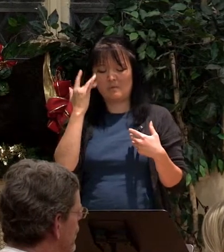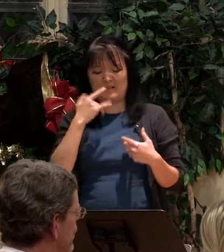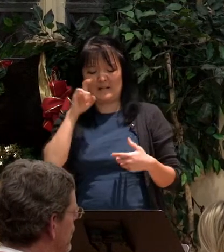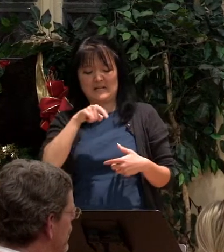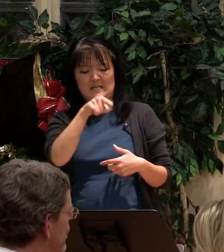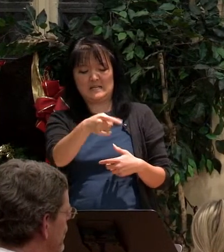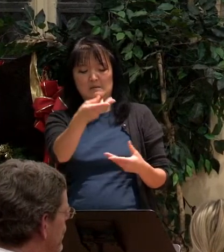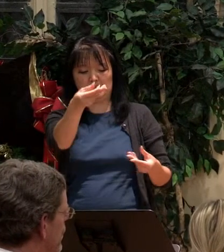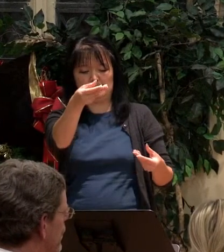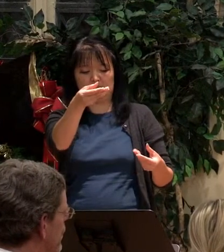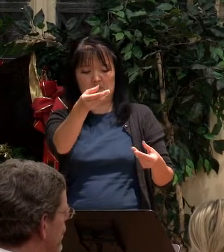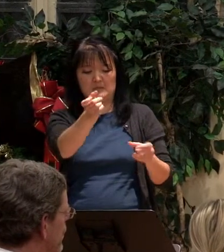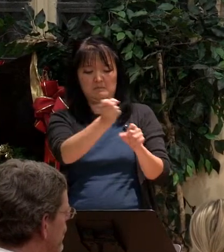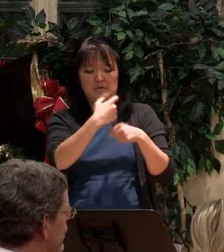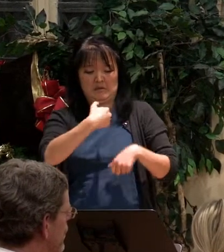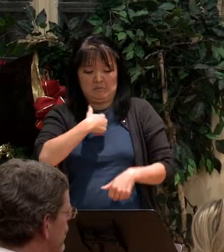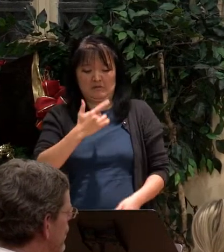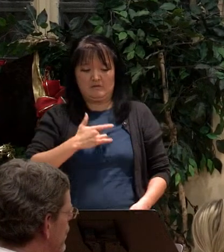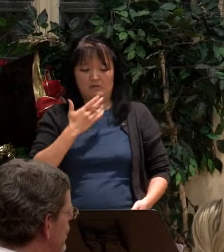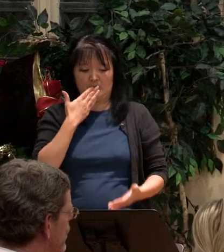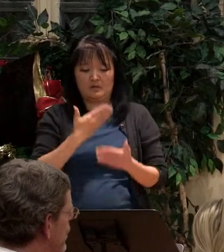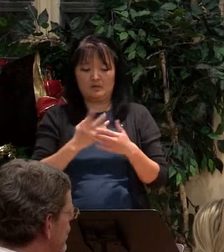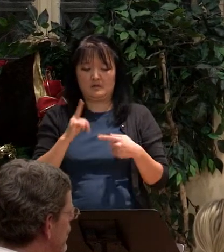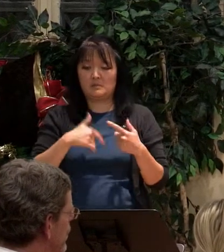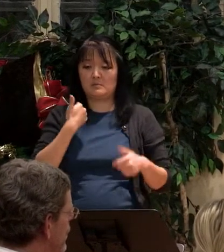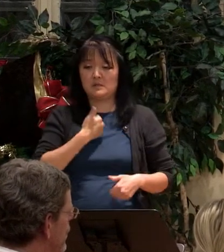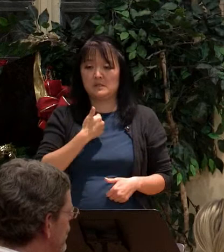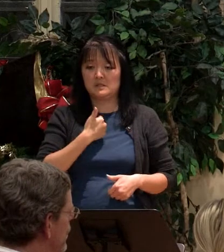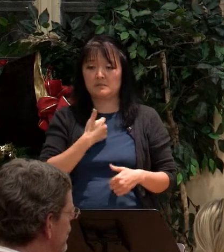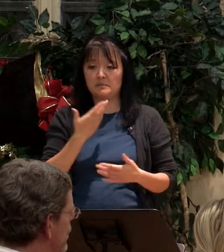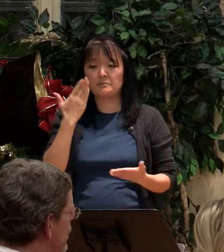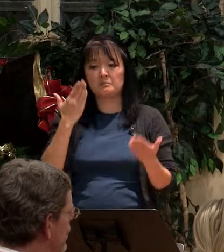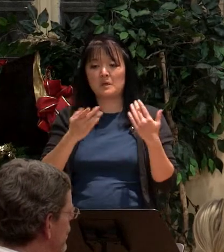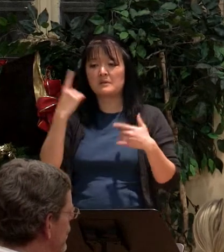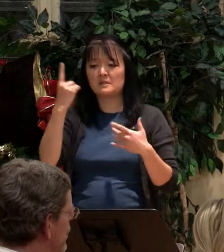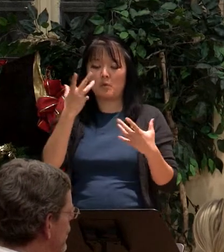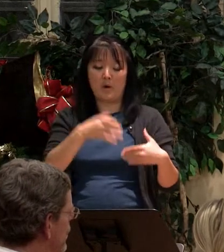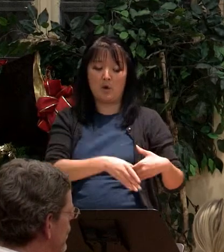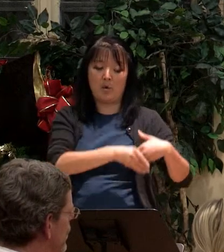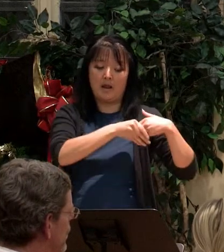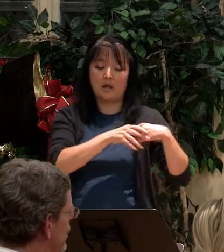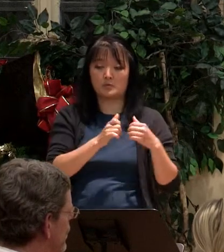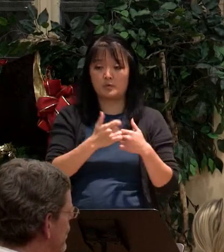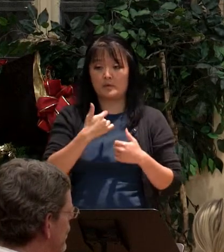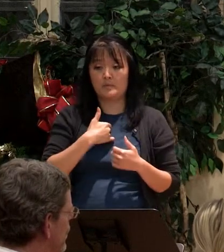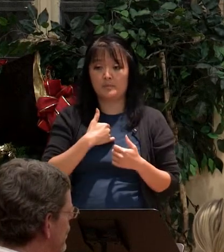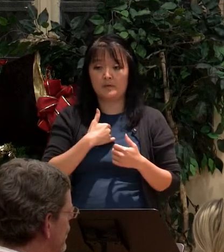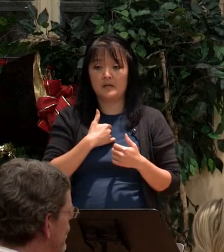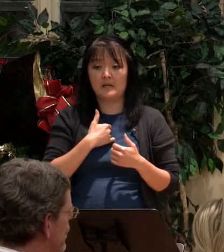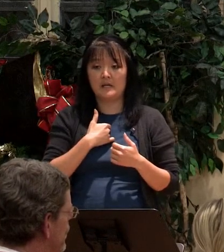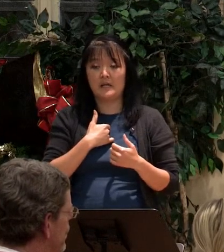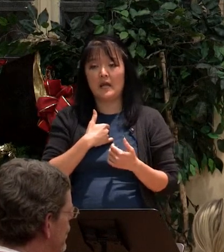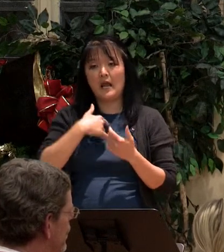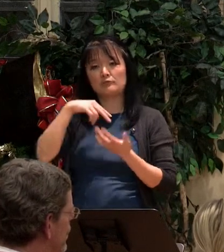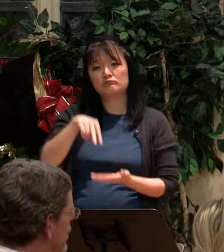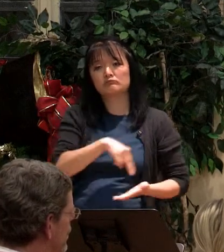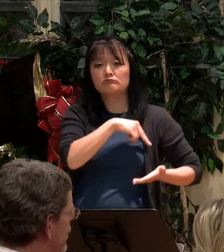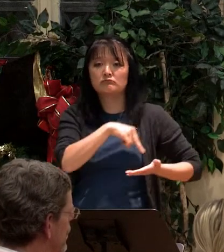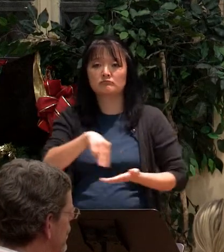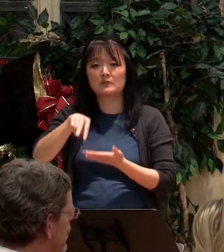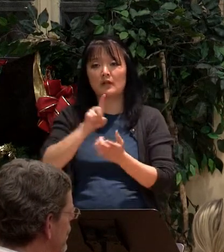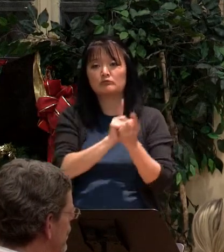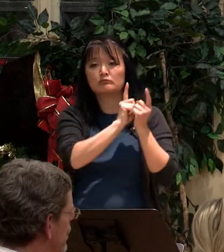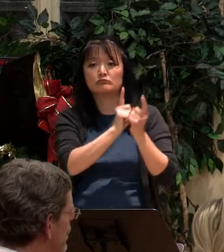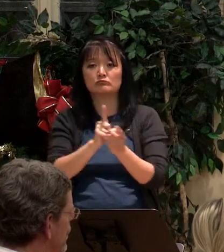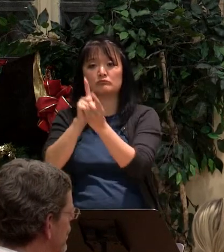about myself? Maybe it was the fact that someone wanted to hold hands with me and move to the beat of the music together, or